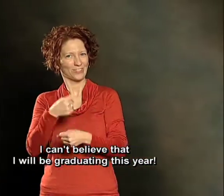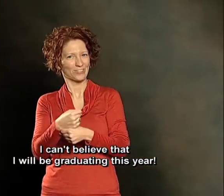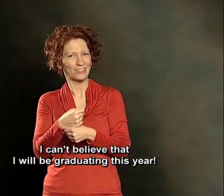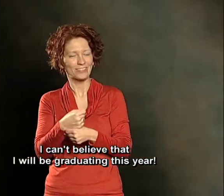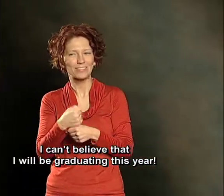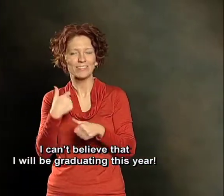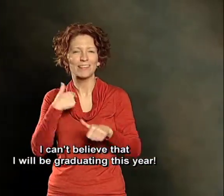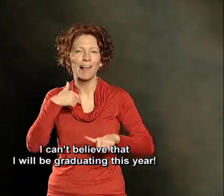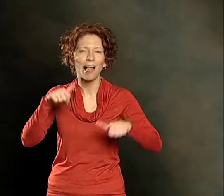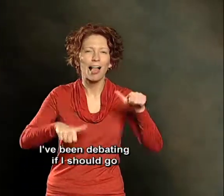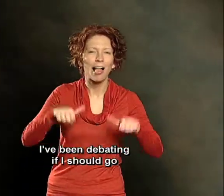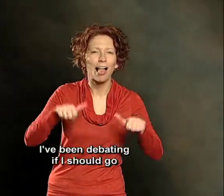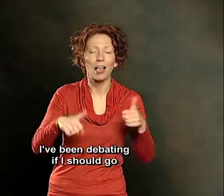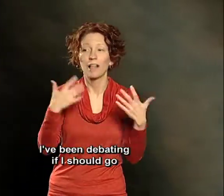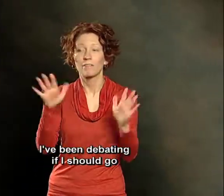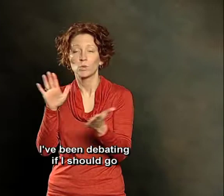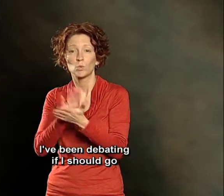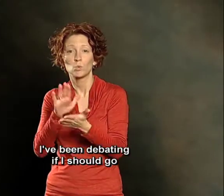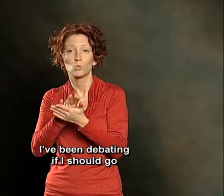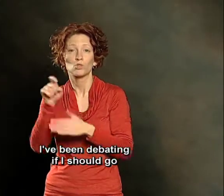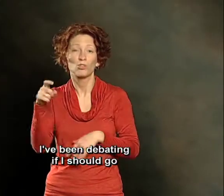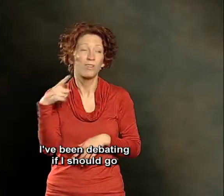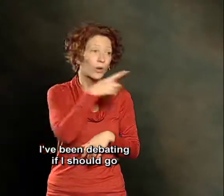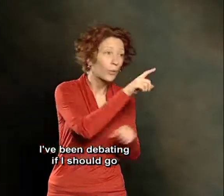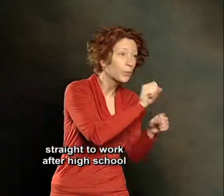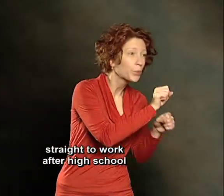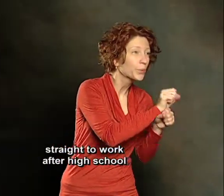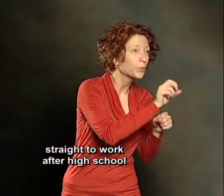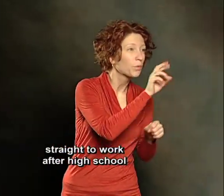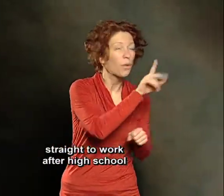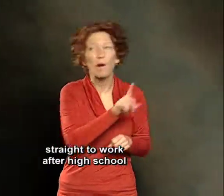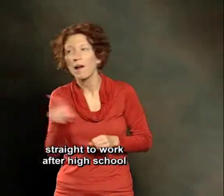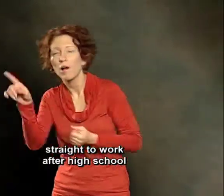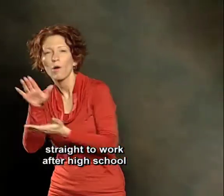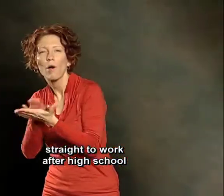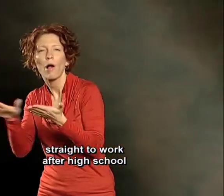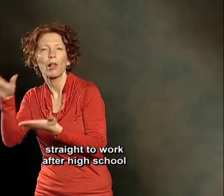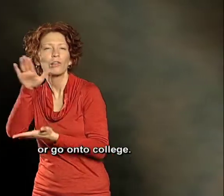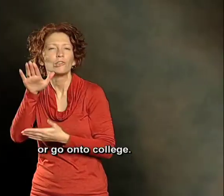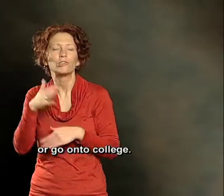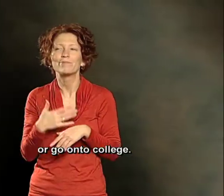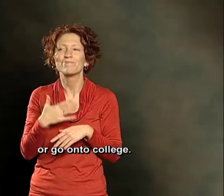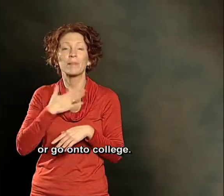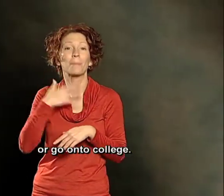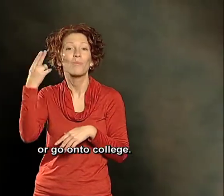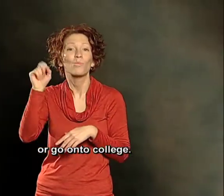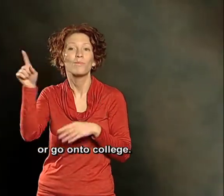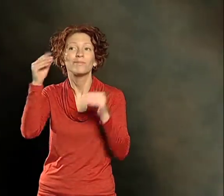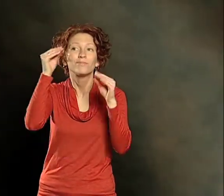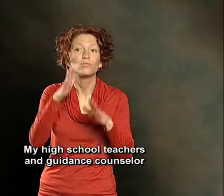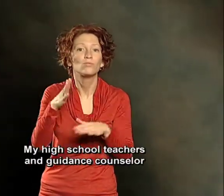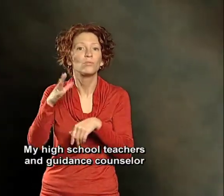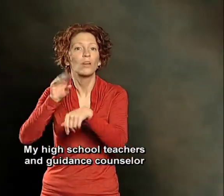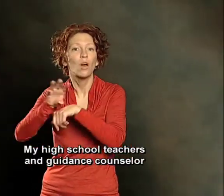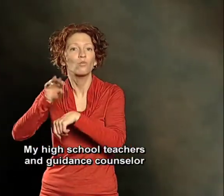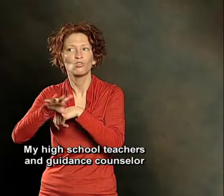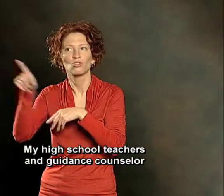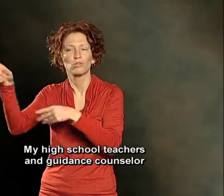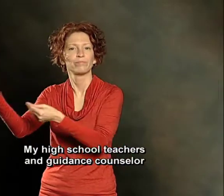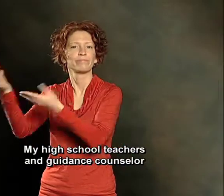year. I've been debating if I should go straight to work after high school or go on to college. My guidance school teachers and